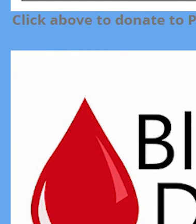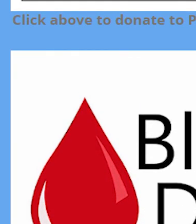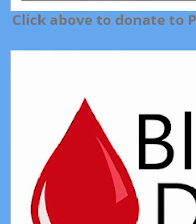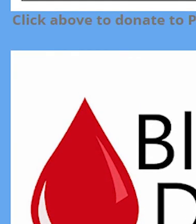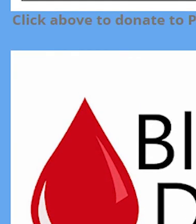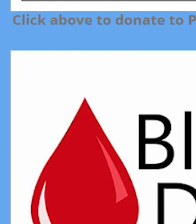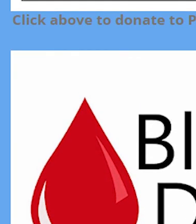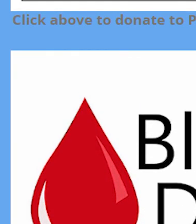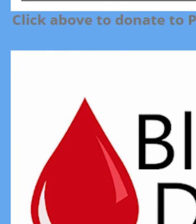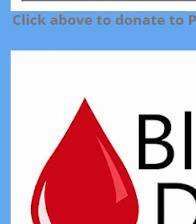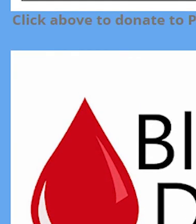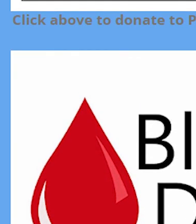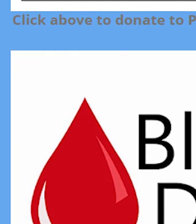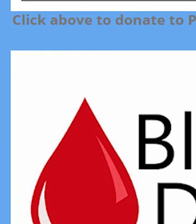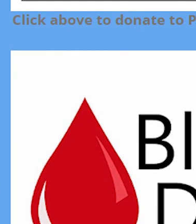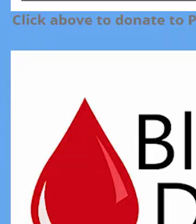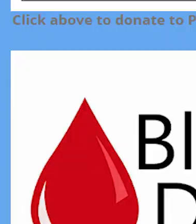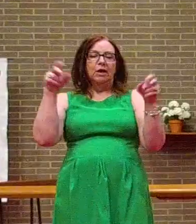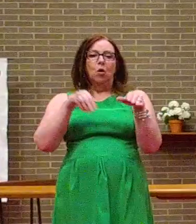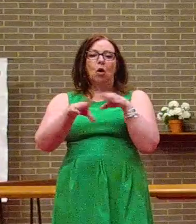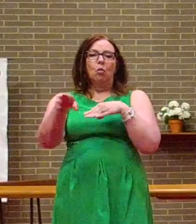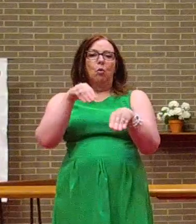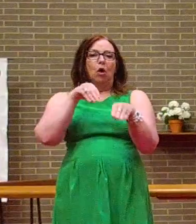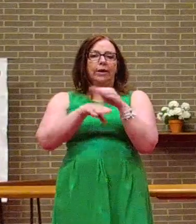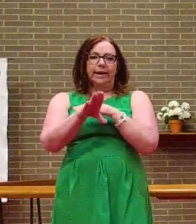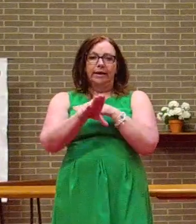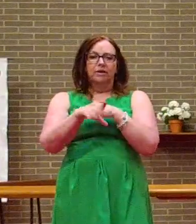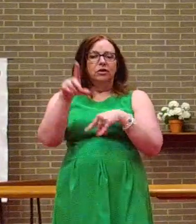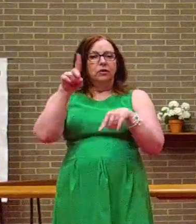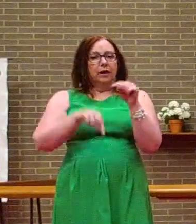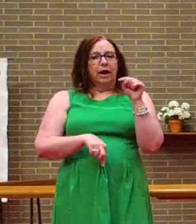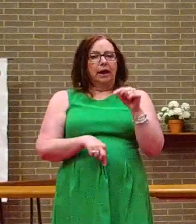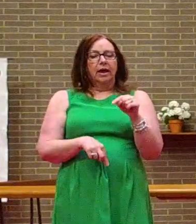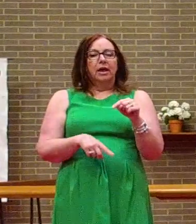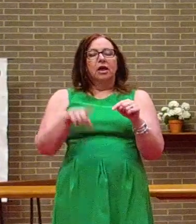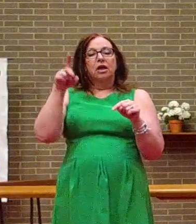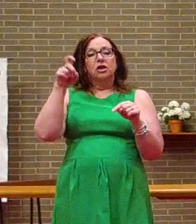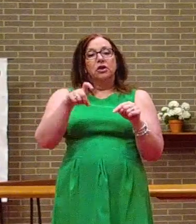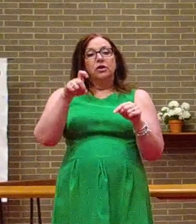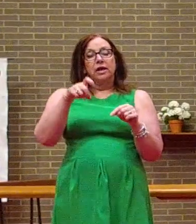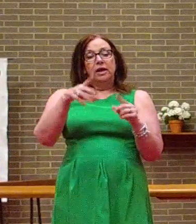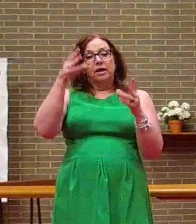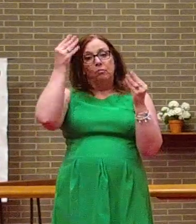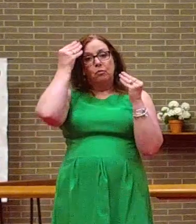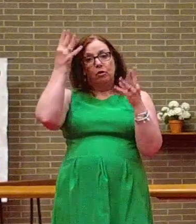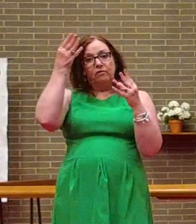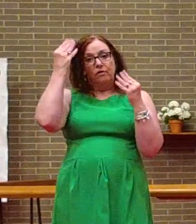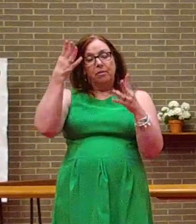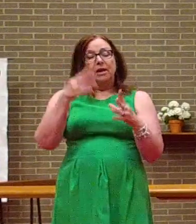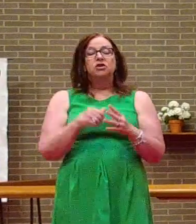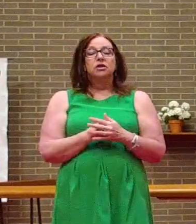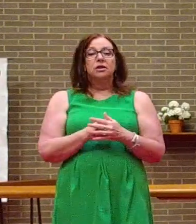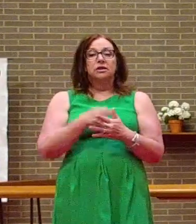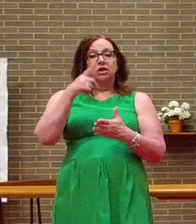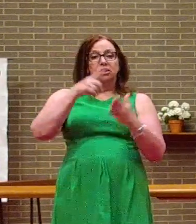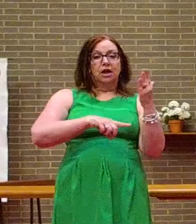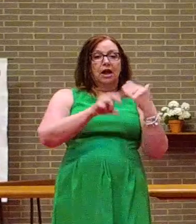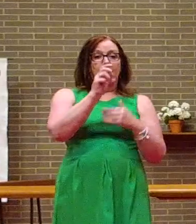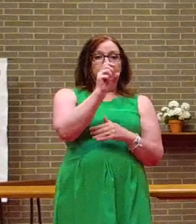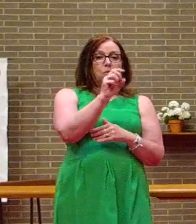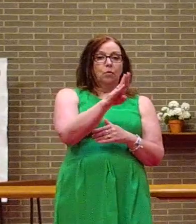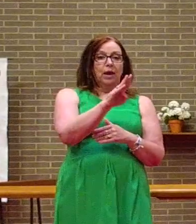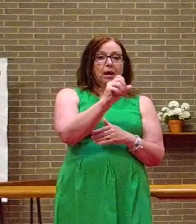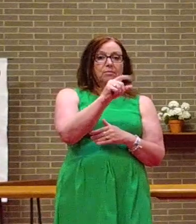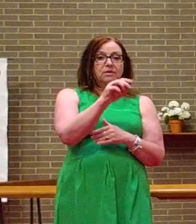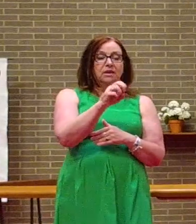only. You cannot walk in. So if you want to know more information, you can talk to Roseanne McKinney or check out our website, as this